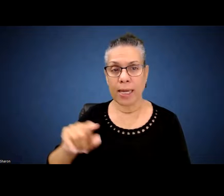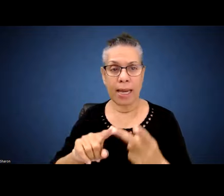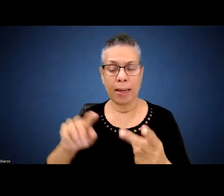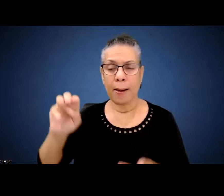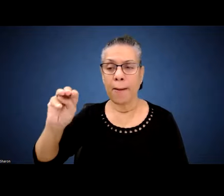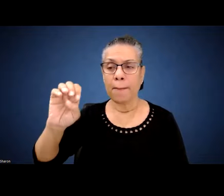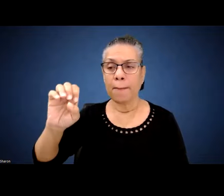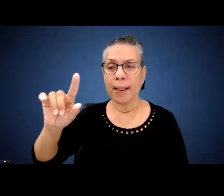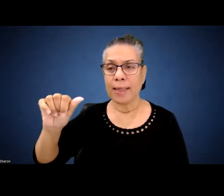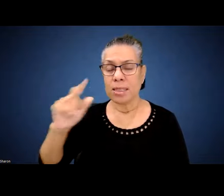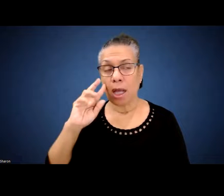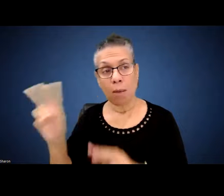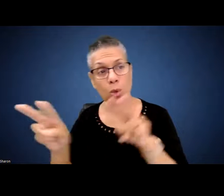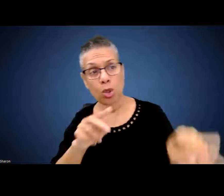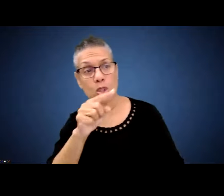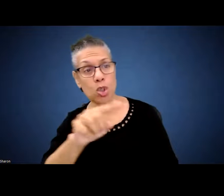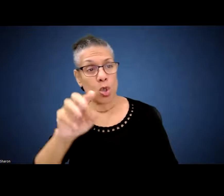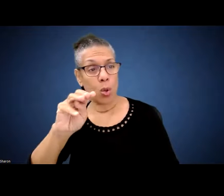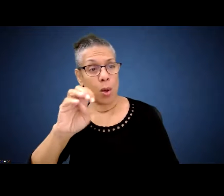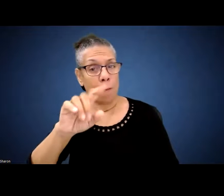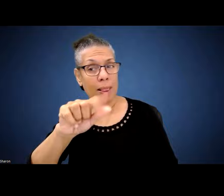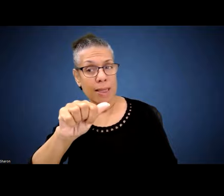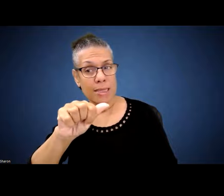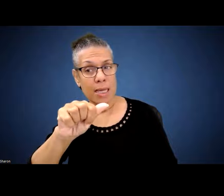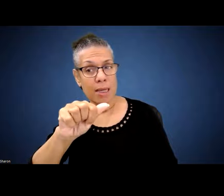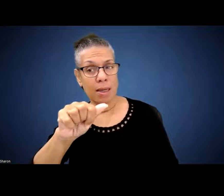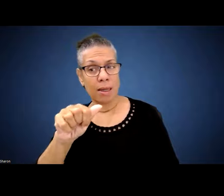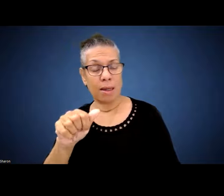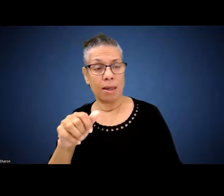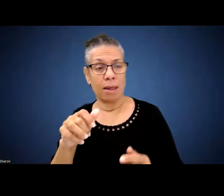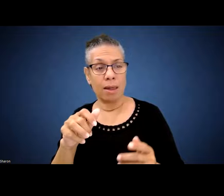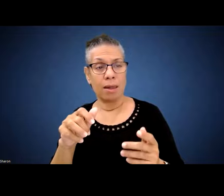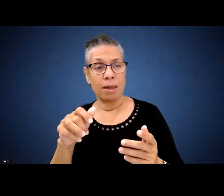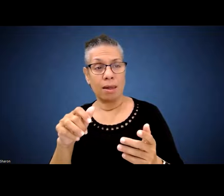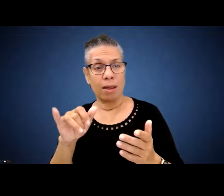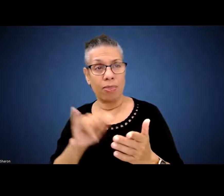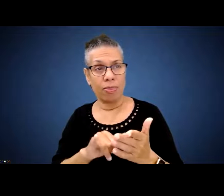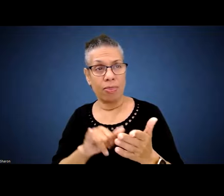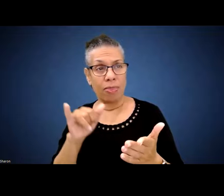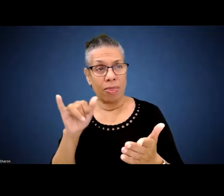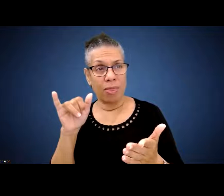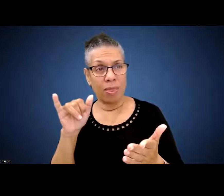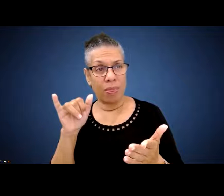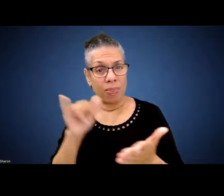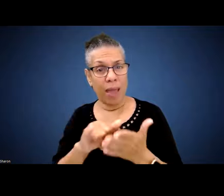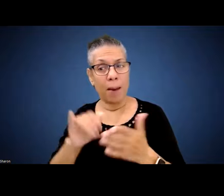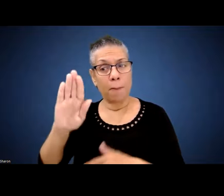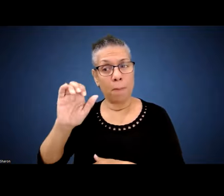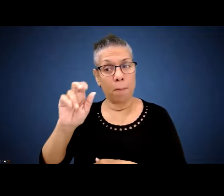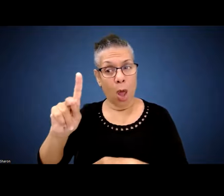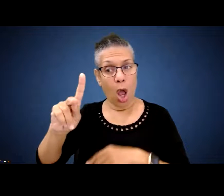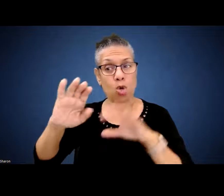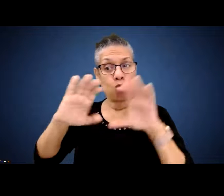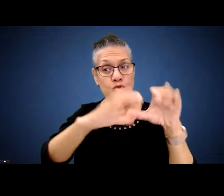Melissa, I'll look to you to weigh in here. But it seems like breaking those block groups into